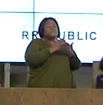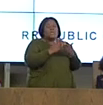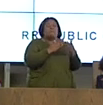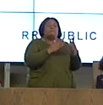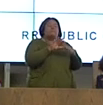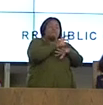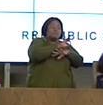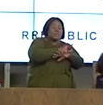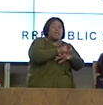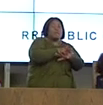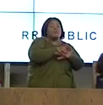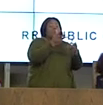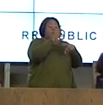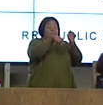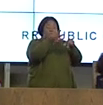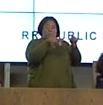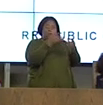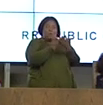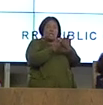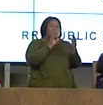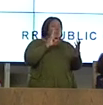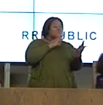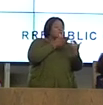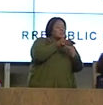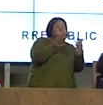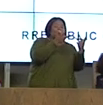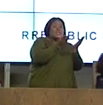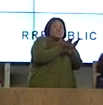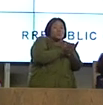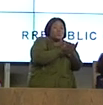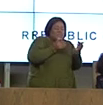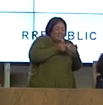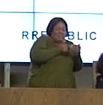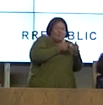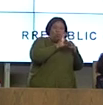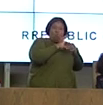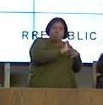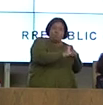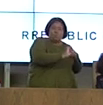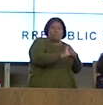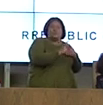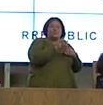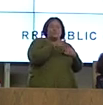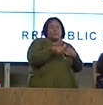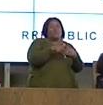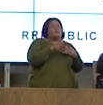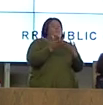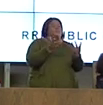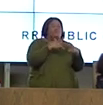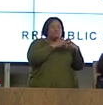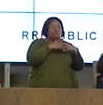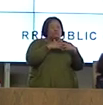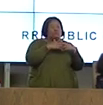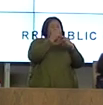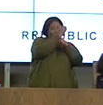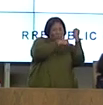where people will be able to access water from schools. Any nearby schools, we will be putting up structures that will make it